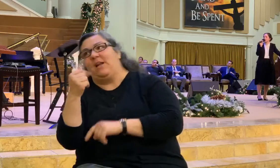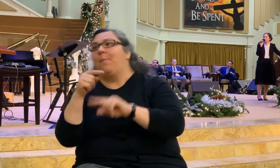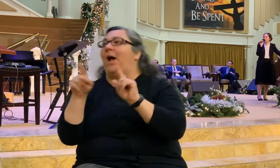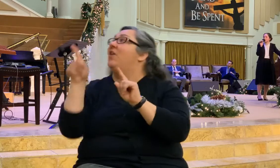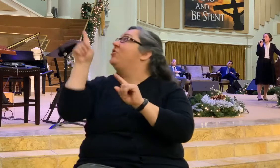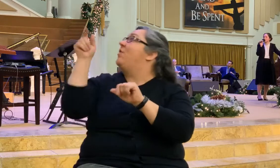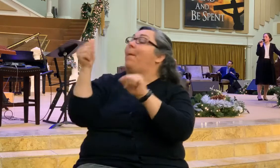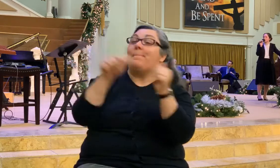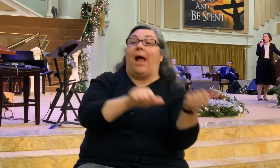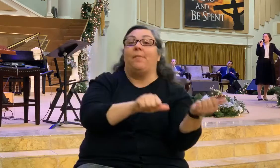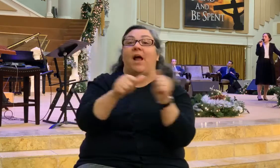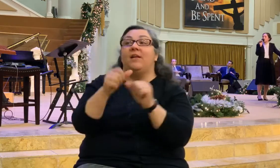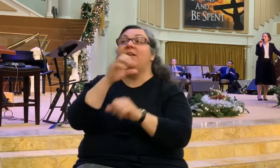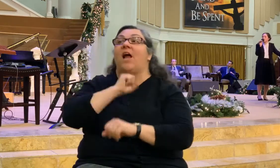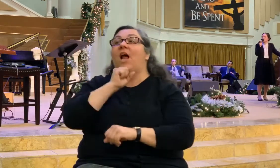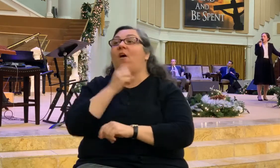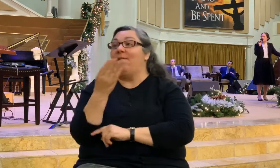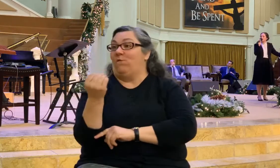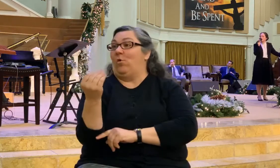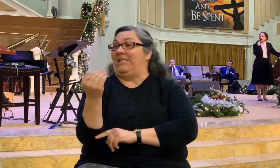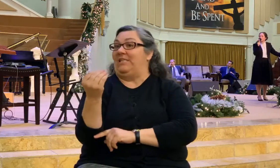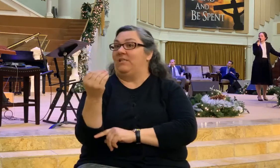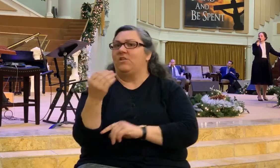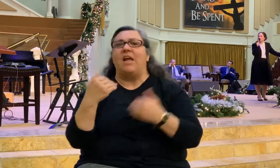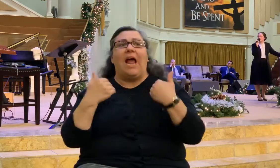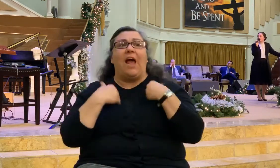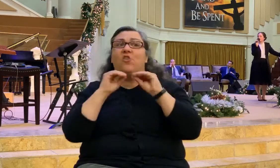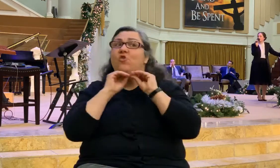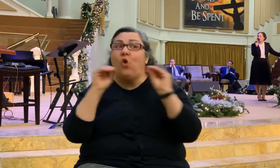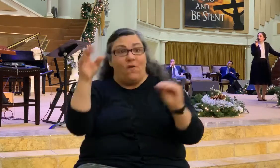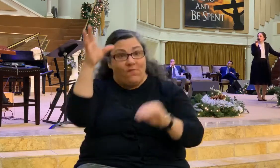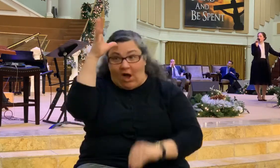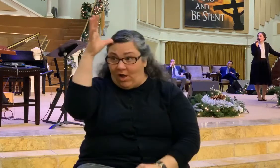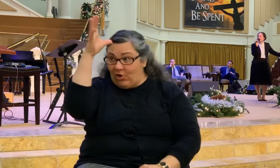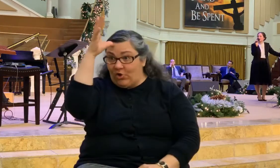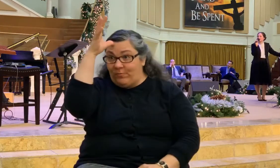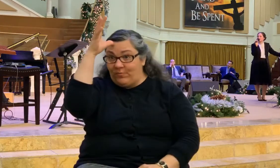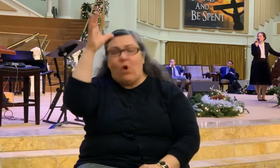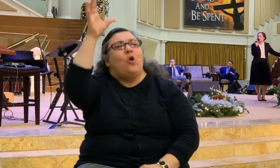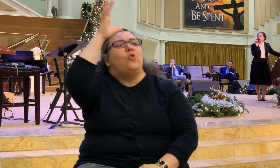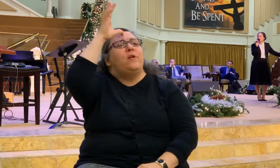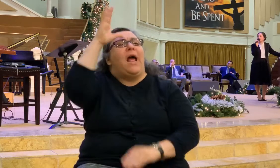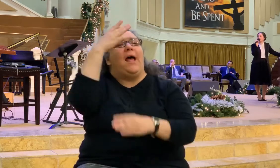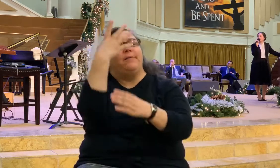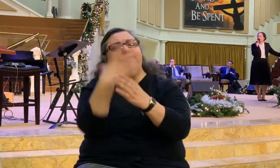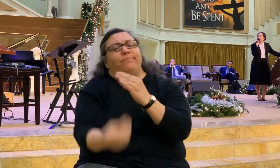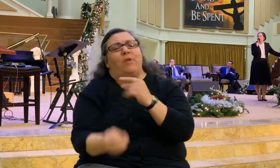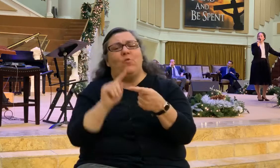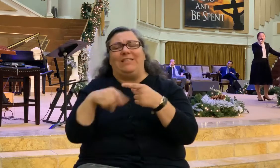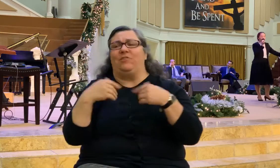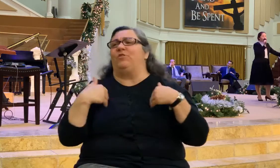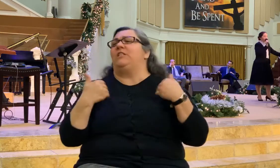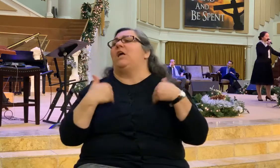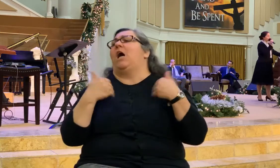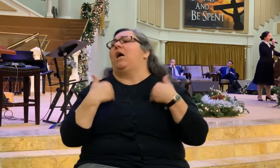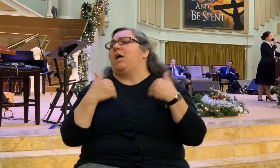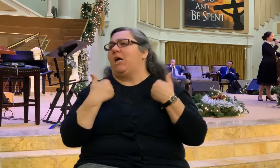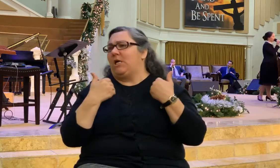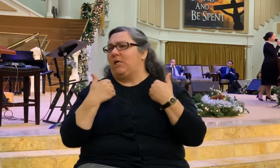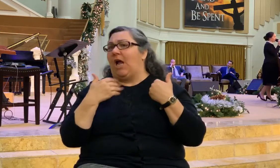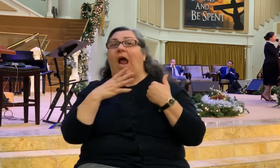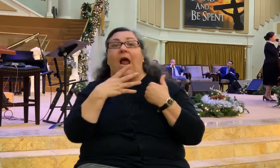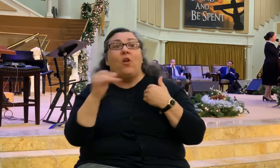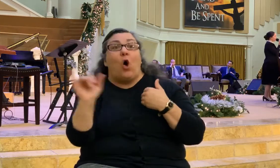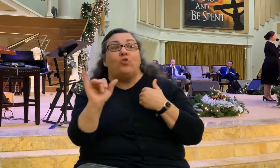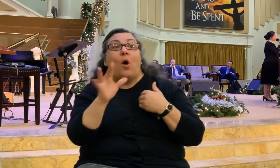got baptized when she was 14. She is fatherless. Her dad died when she was really young. And she's